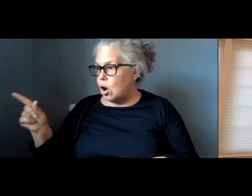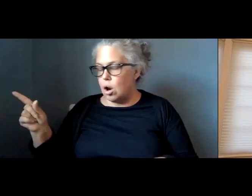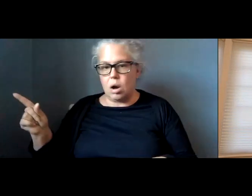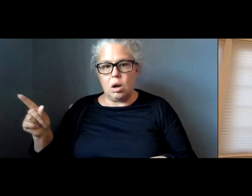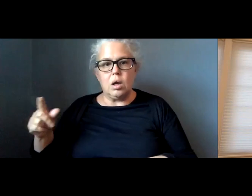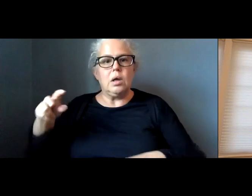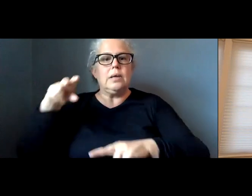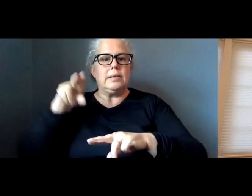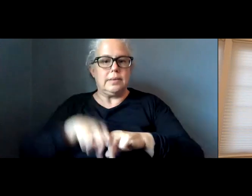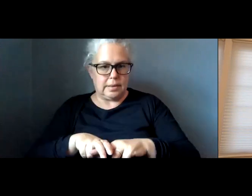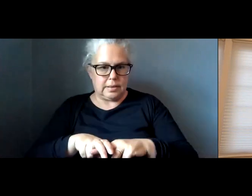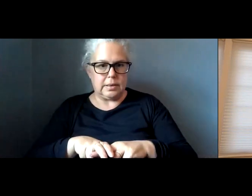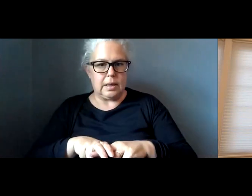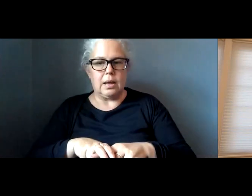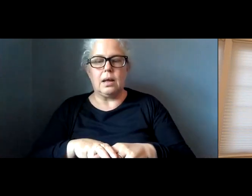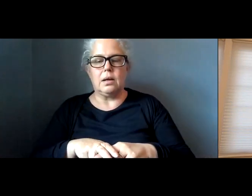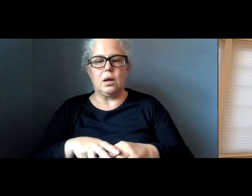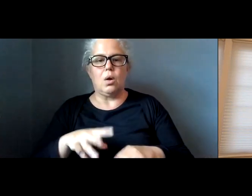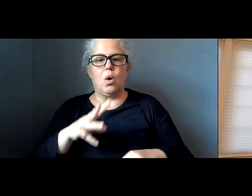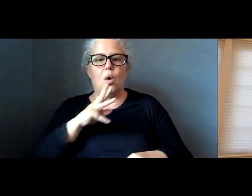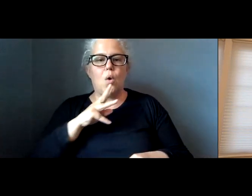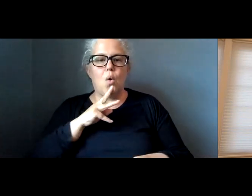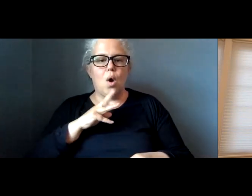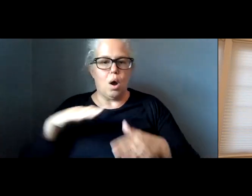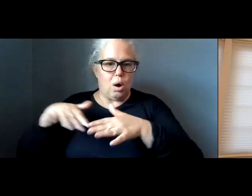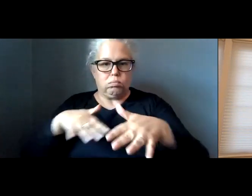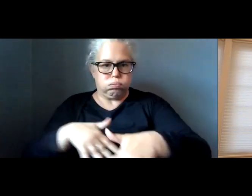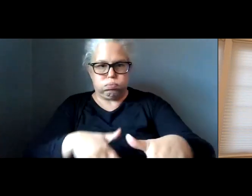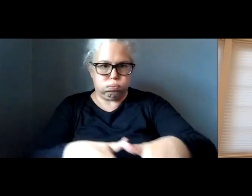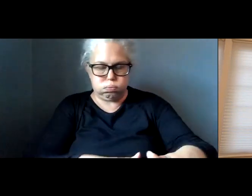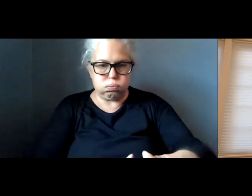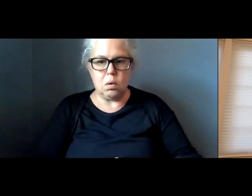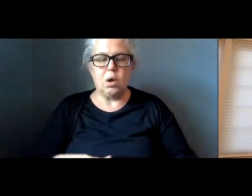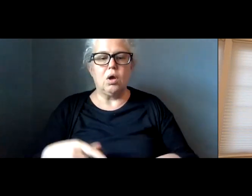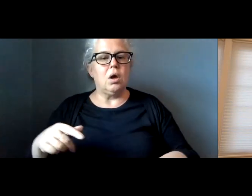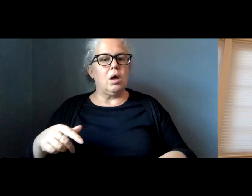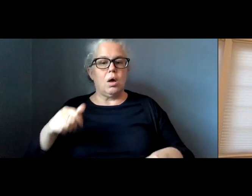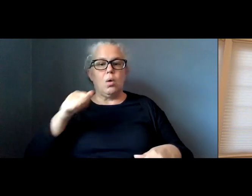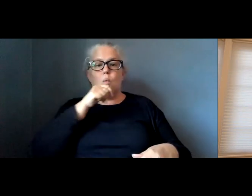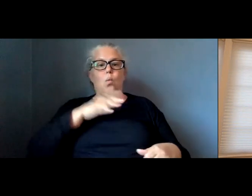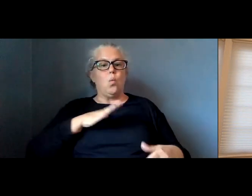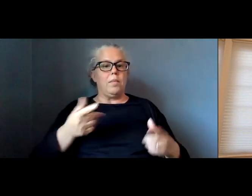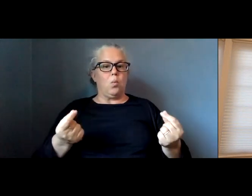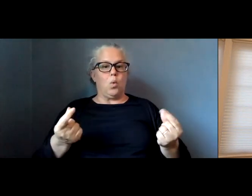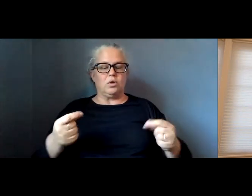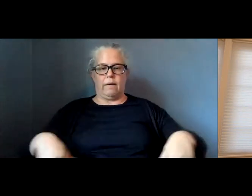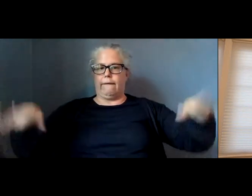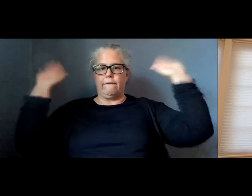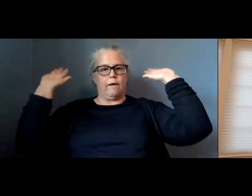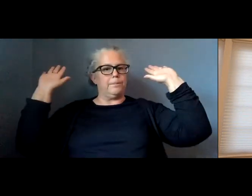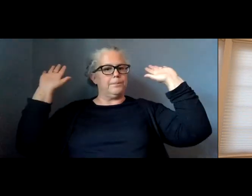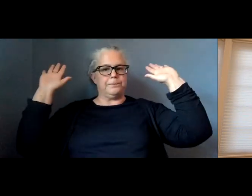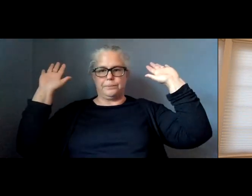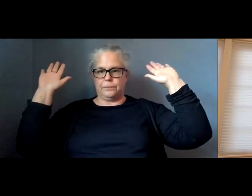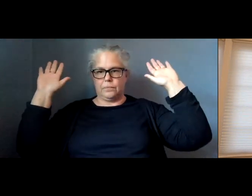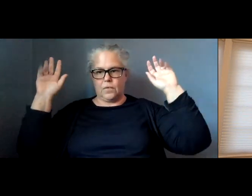sat down in the fast running water underfoot. She was giving up with no sense of what she was doing. Looking at